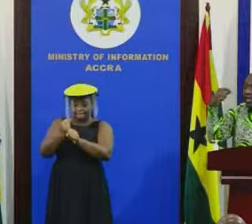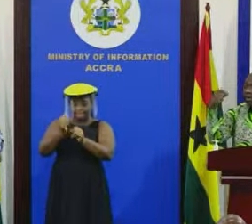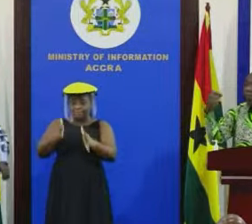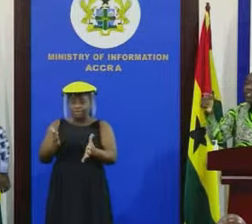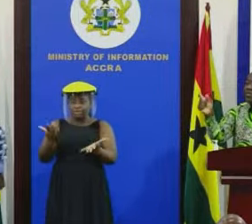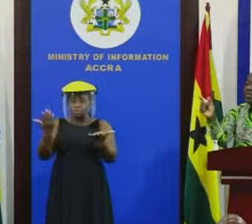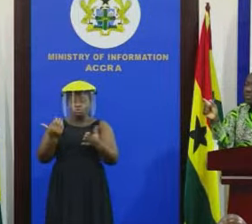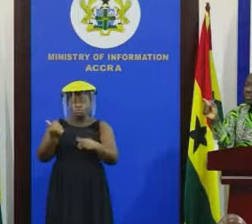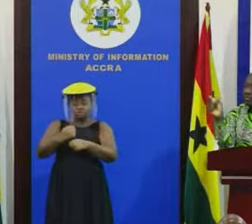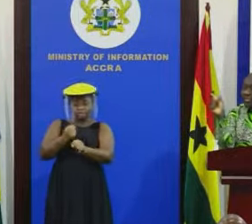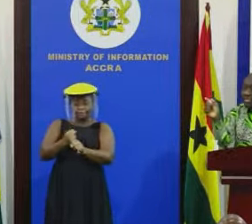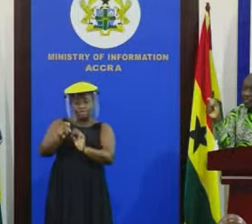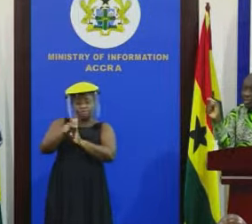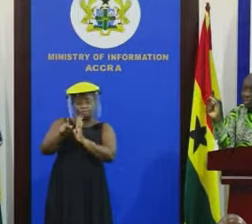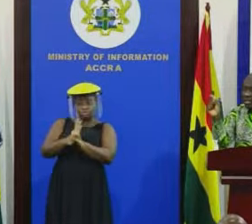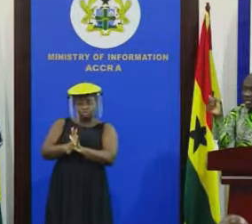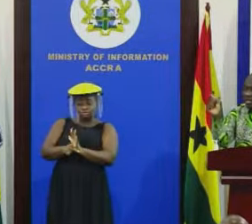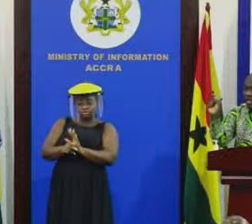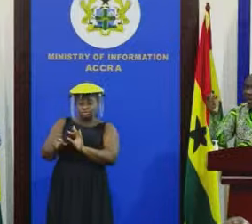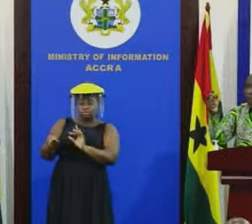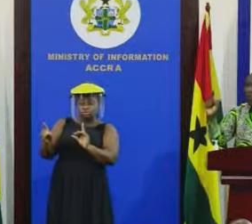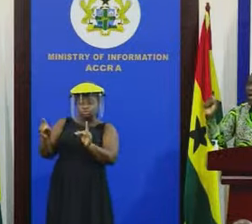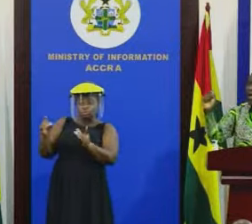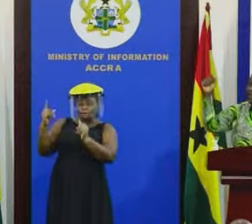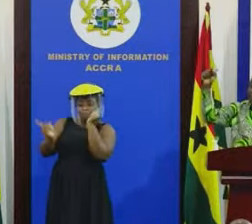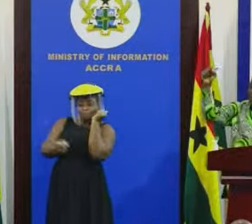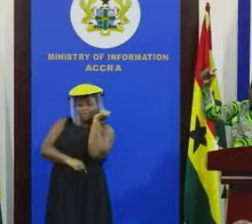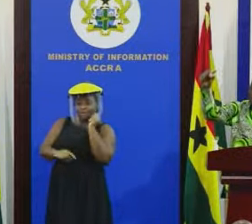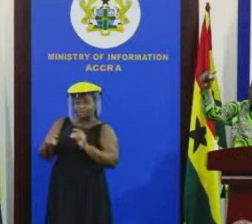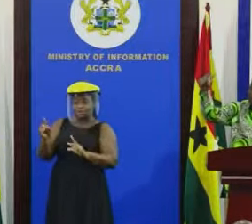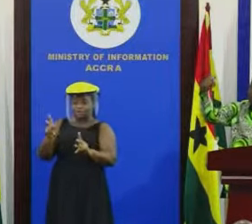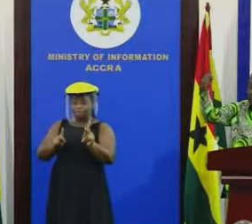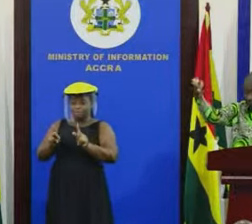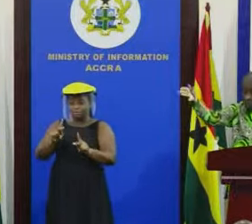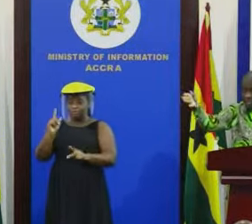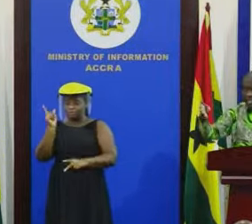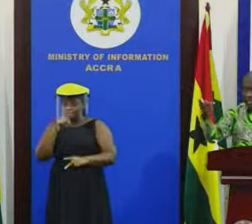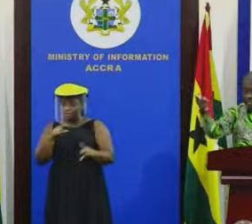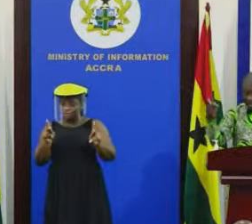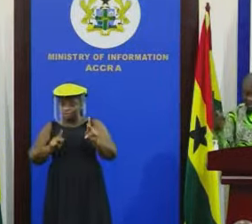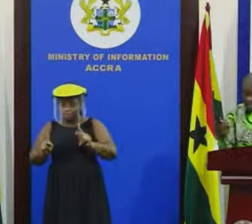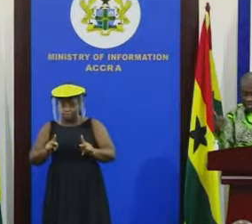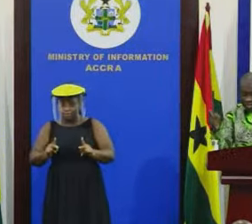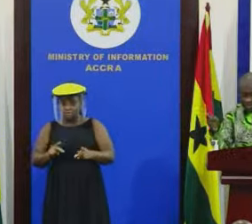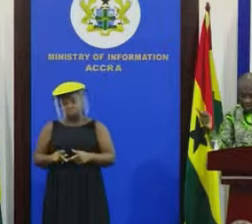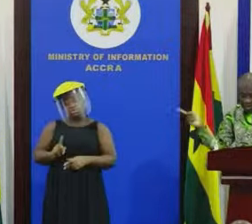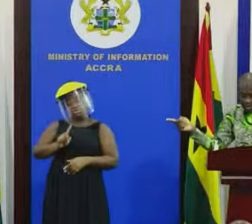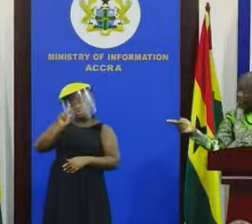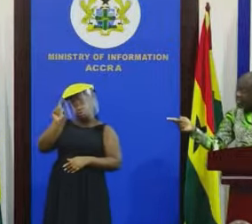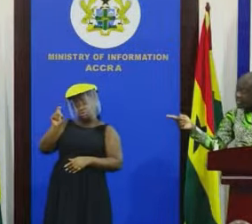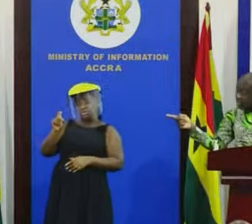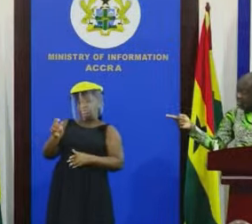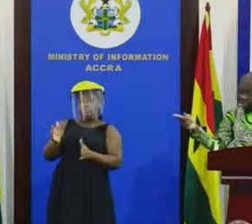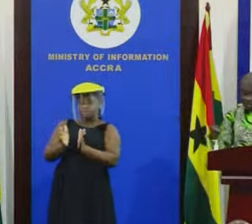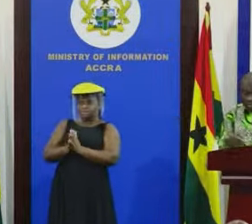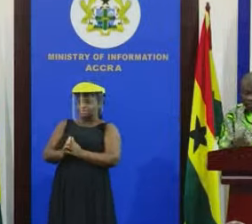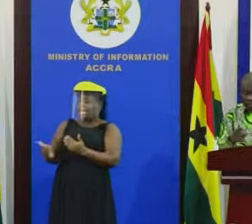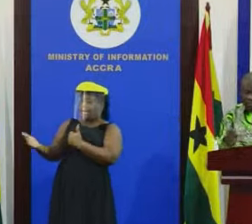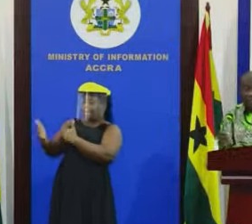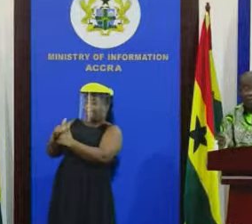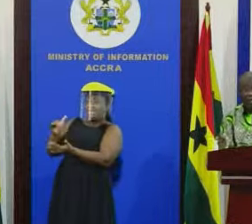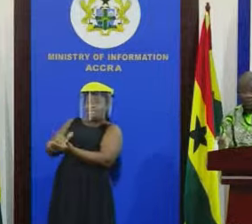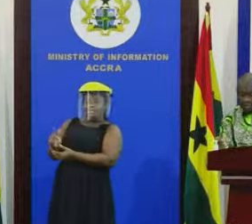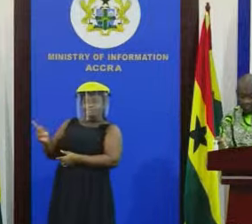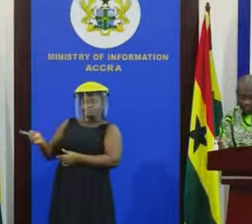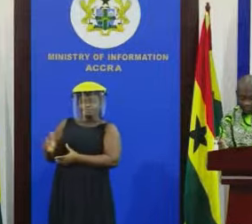make a new policy prescription to deal with how people are, you know, fronting, it's a question that they should answer. Did you? We're back to you, and then